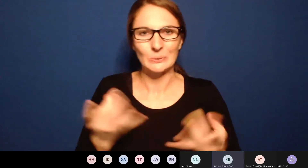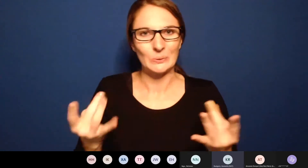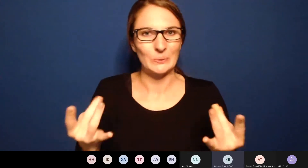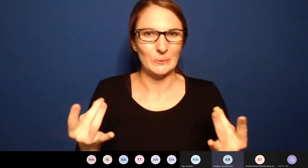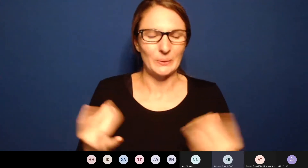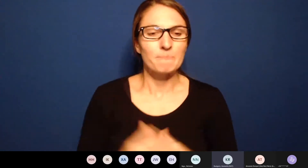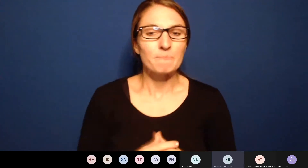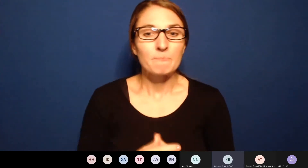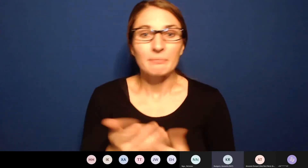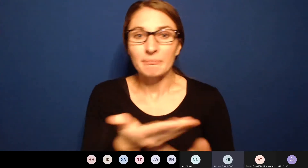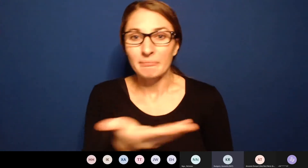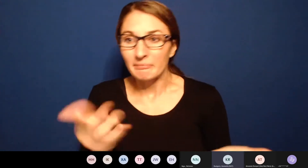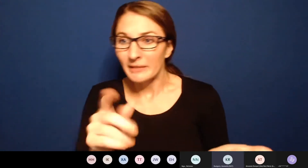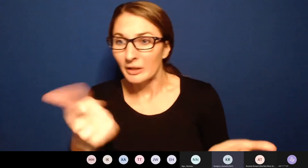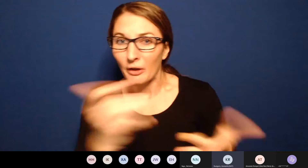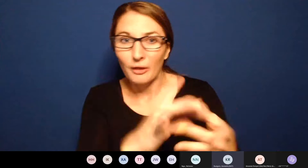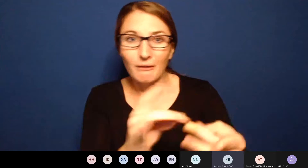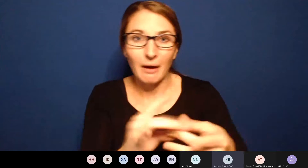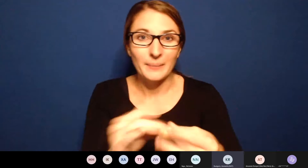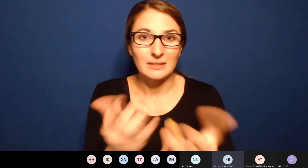Any other thoughts, comments?